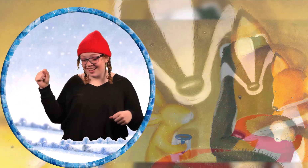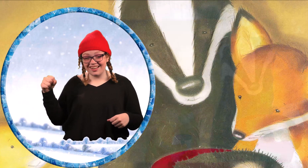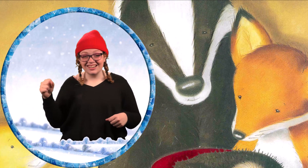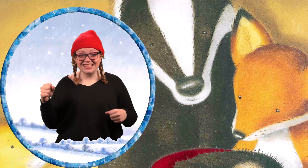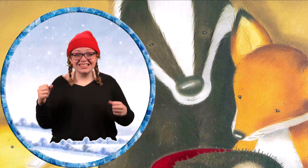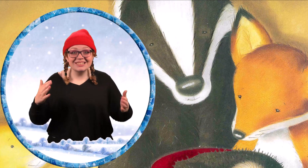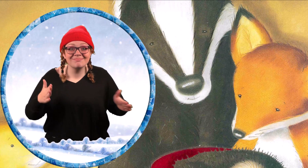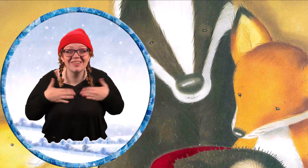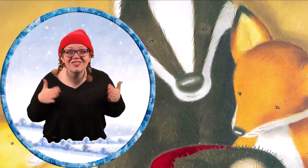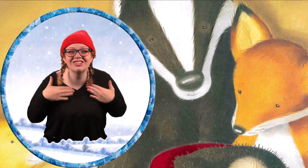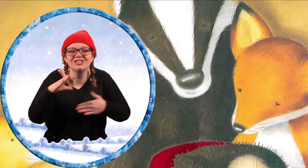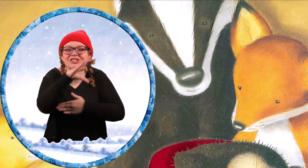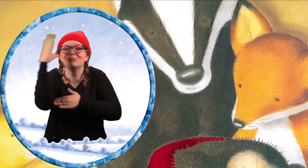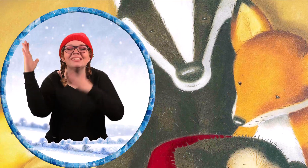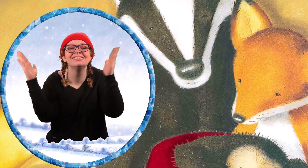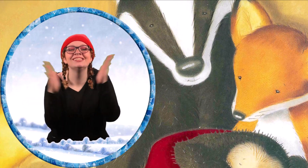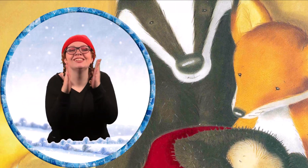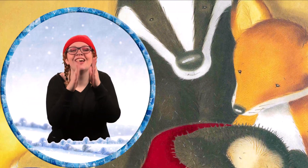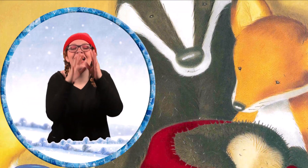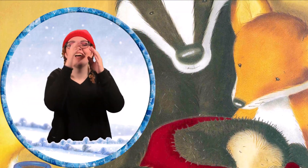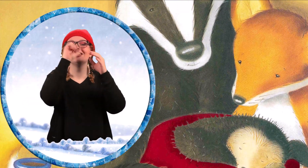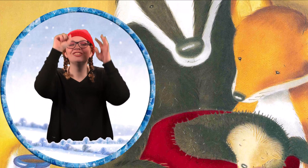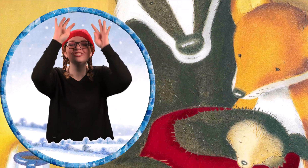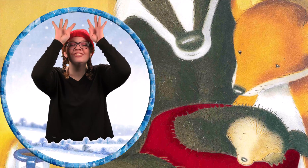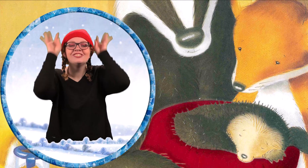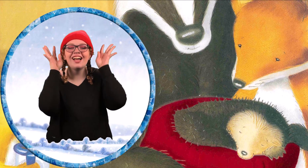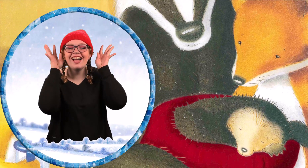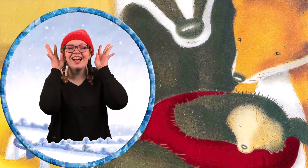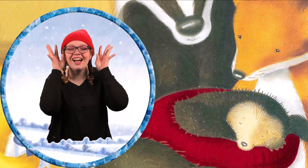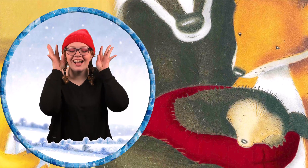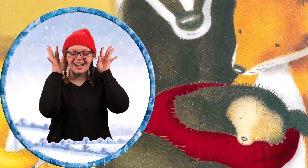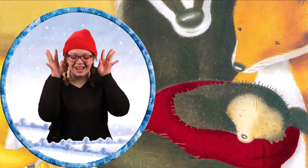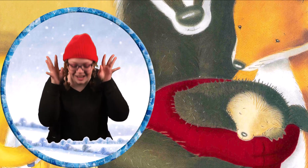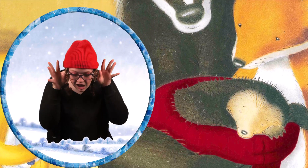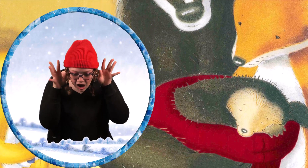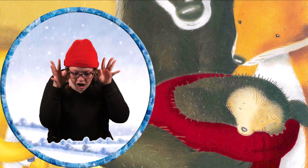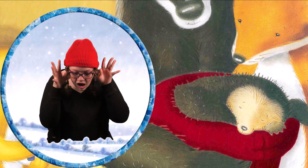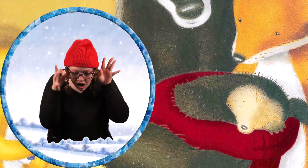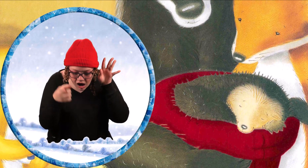"Merry Christmas, little hedgehog," they all cried.